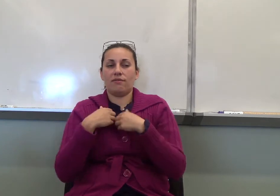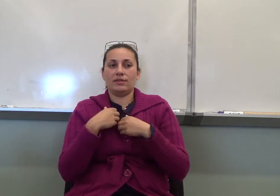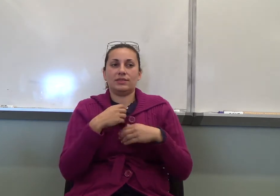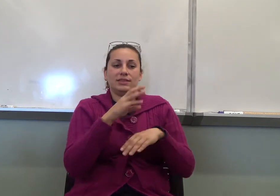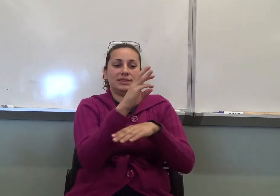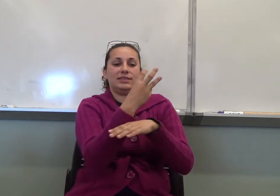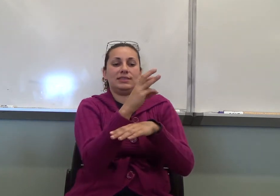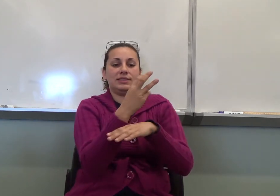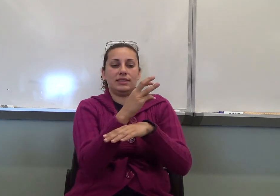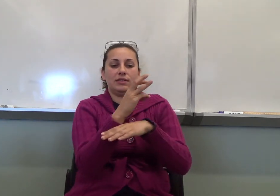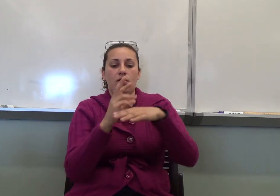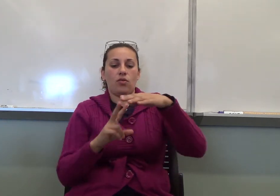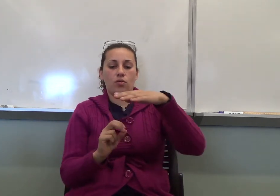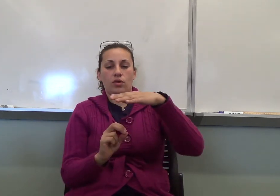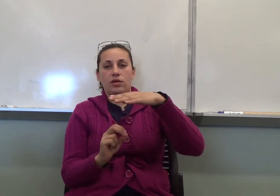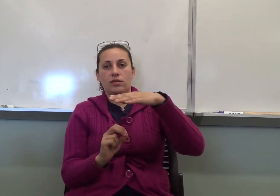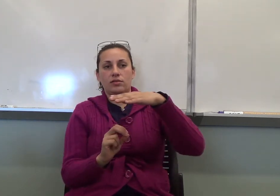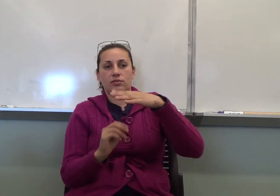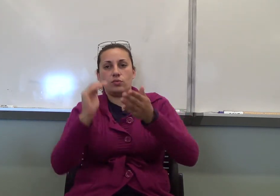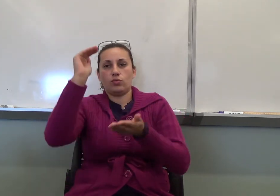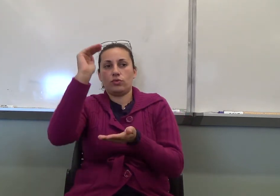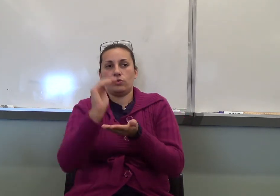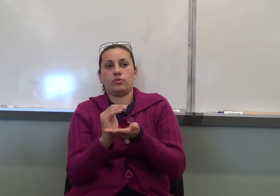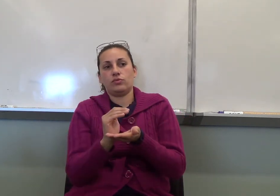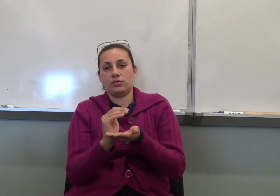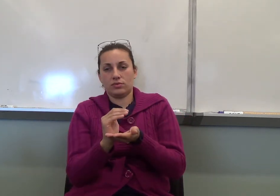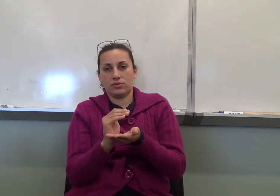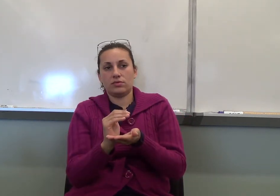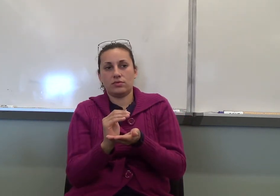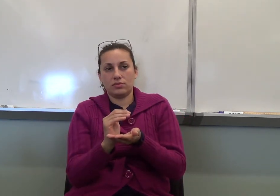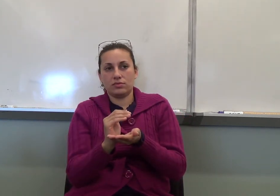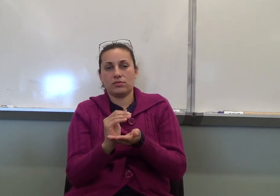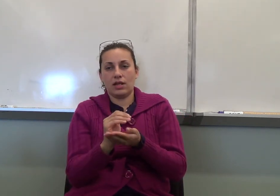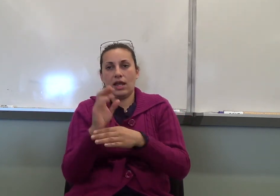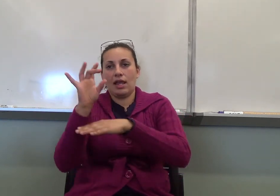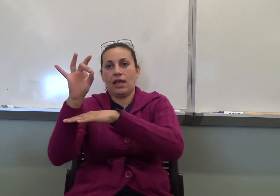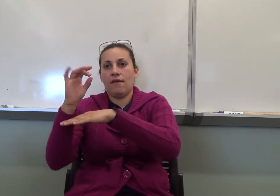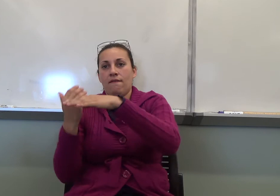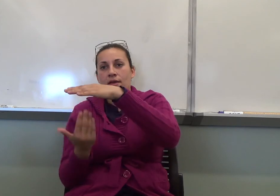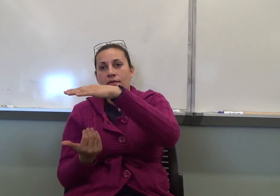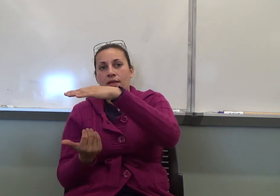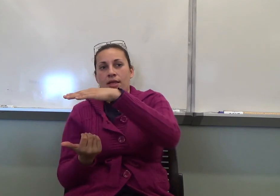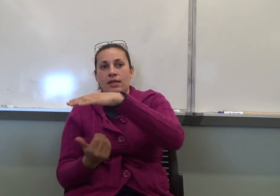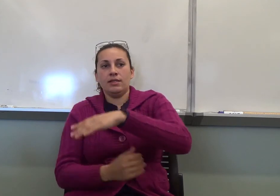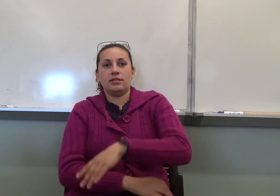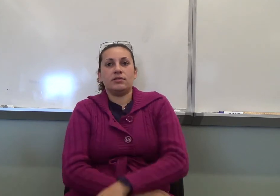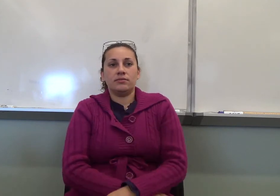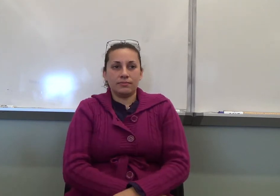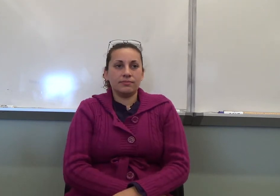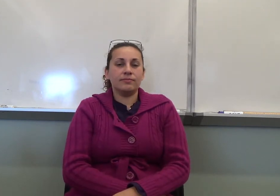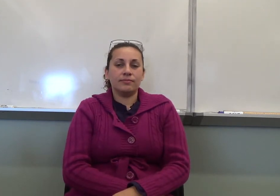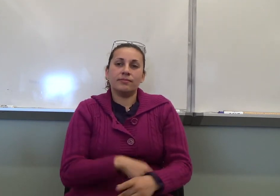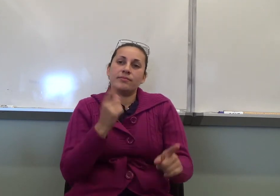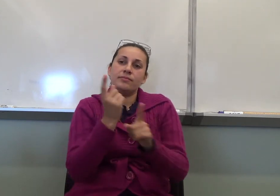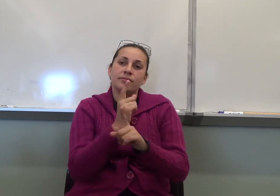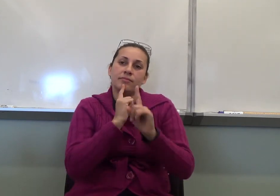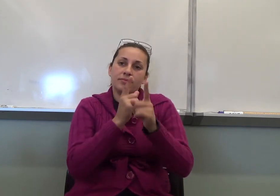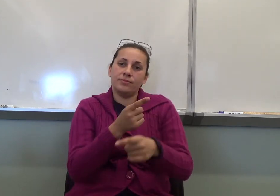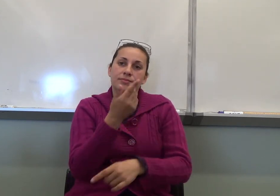16/30ths, and that reduces to 8/15ths. So there's the correct answer. So